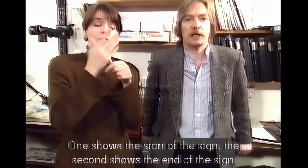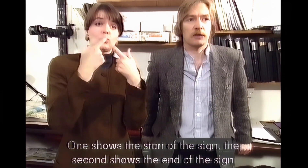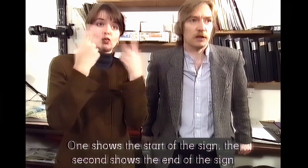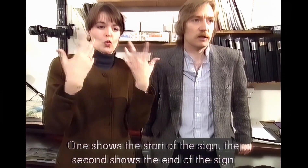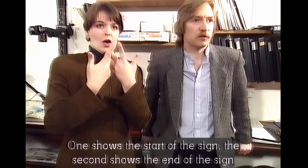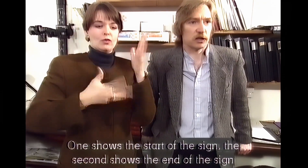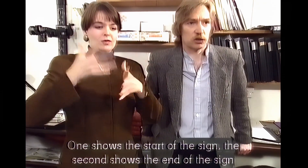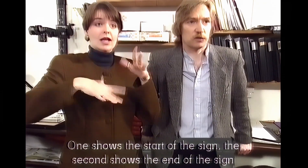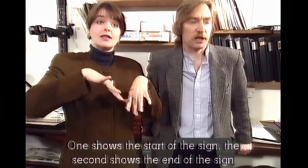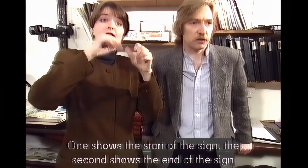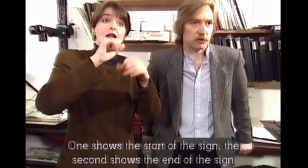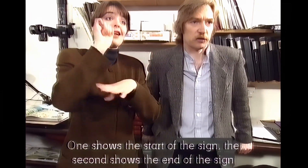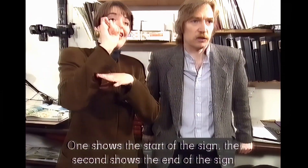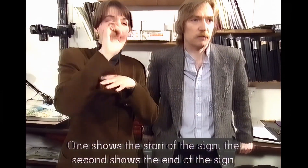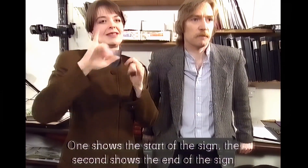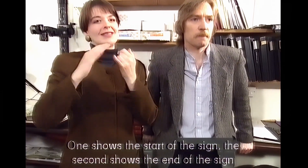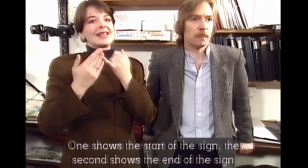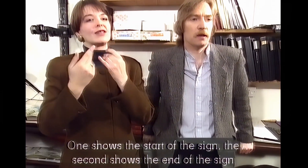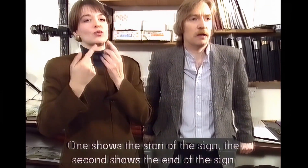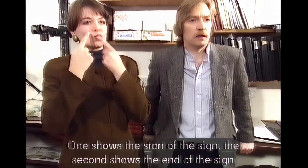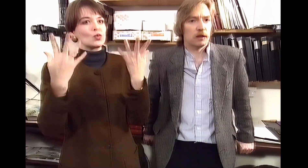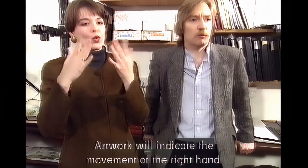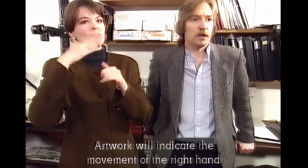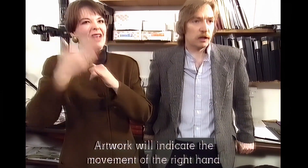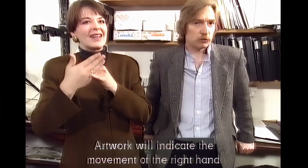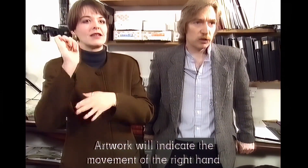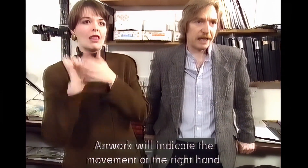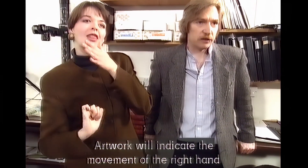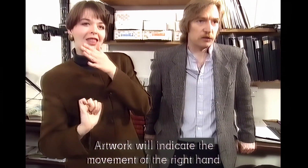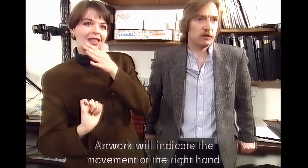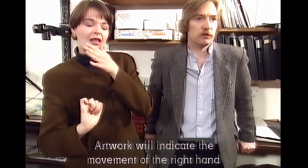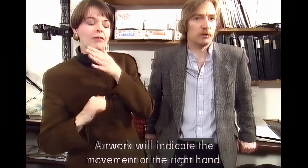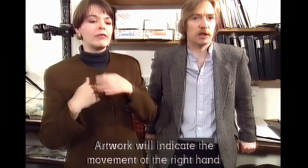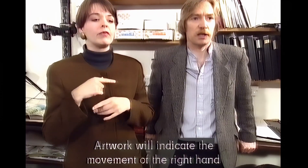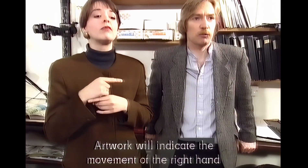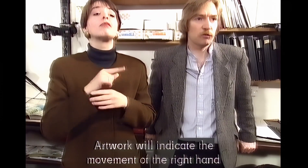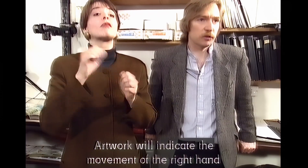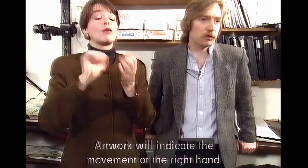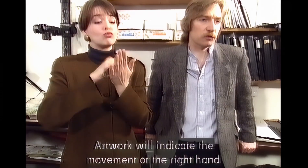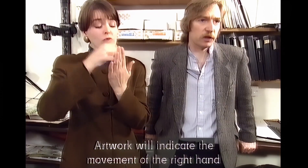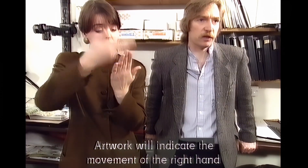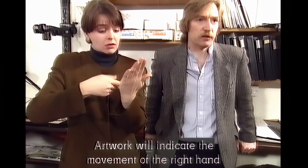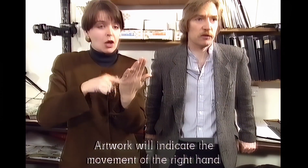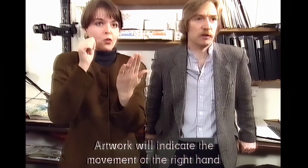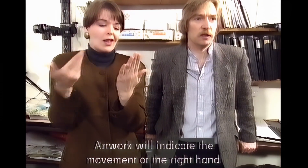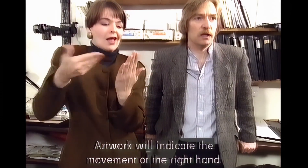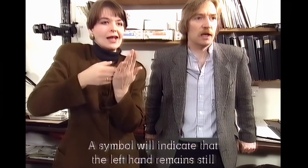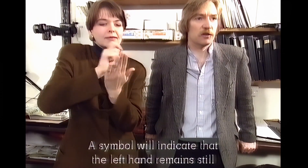the second shows the end of the sign. There will be artwork added to indicate the movement of the right hand, and a symbol